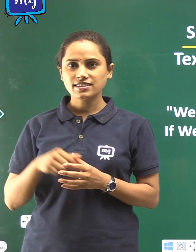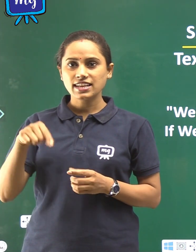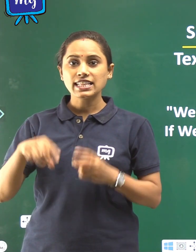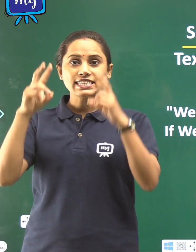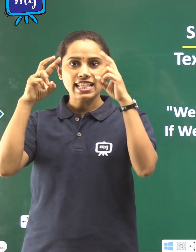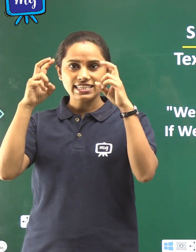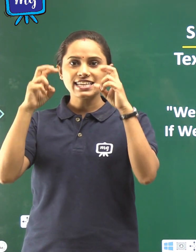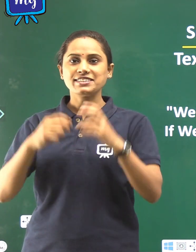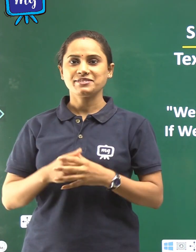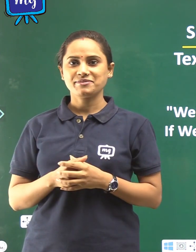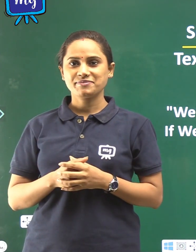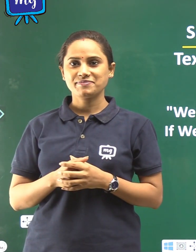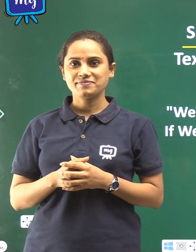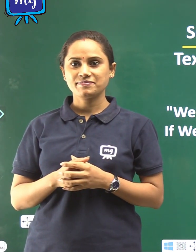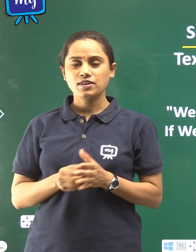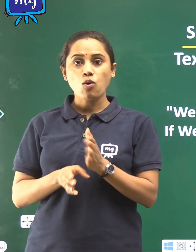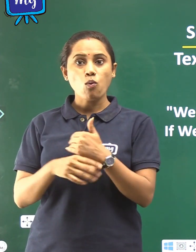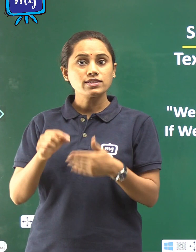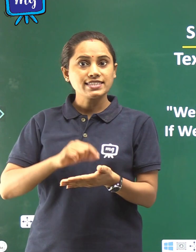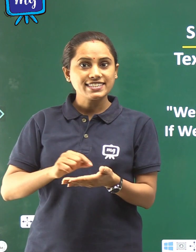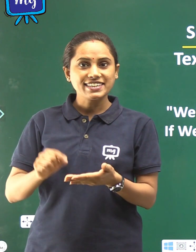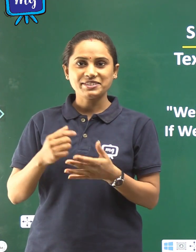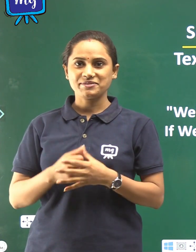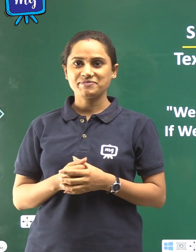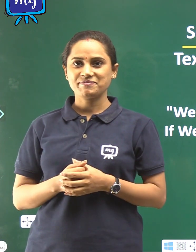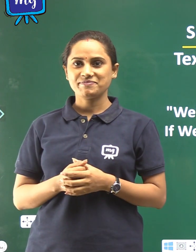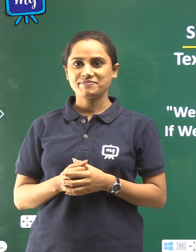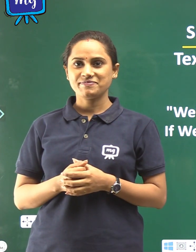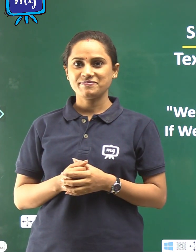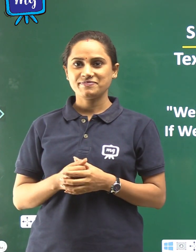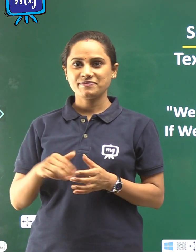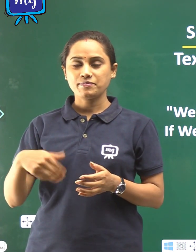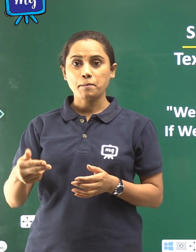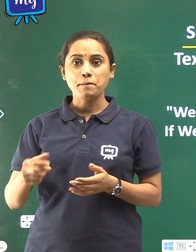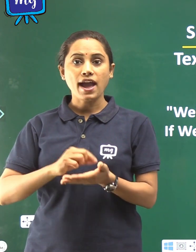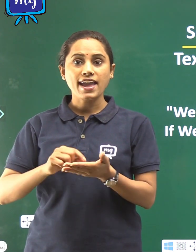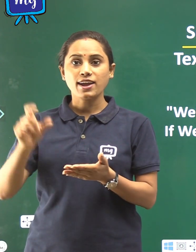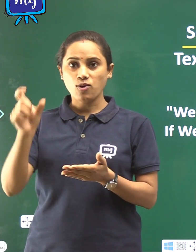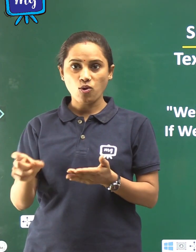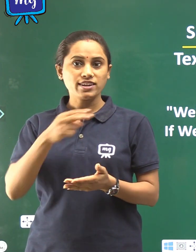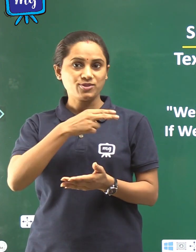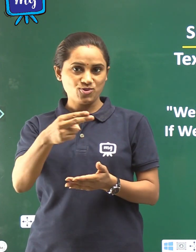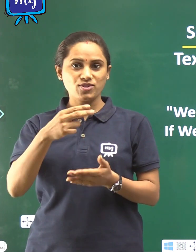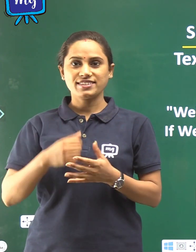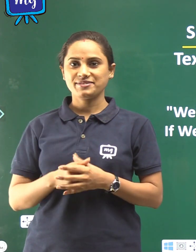this lesson was written by Gordon Cook